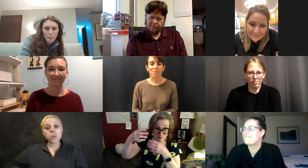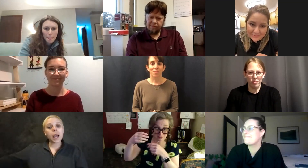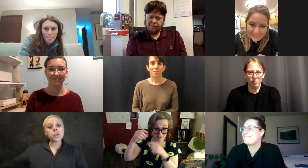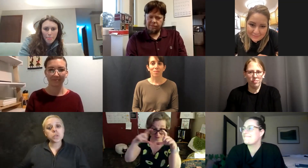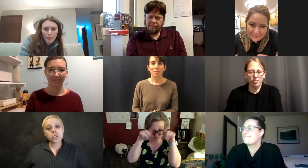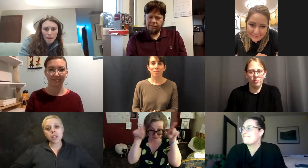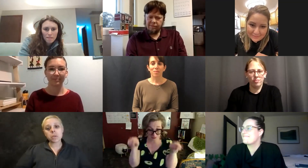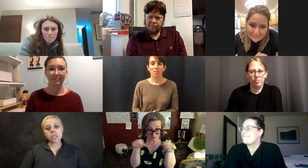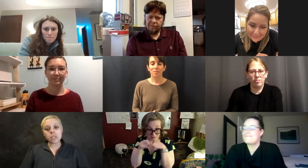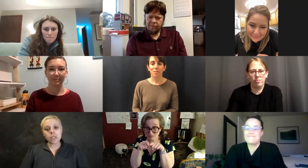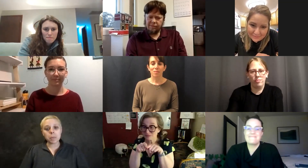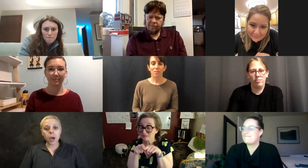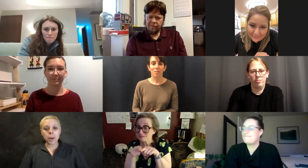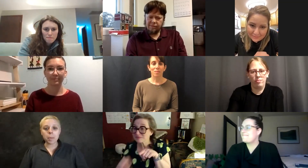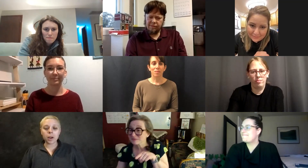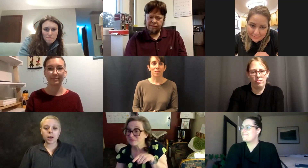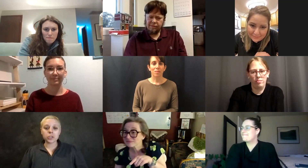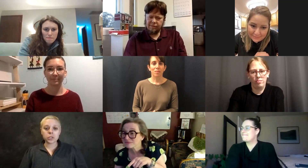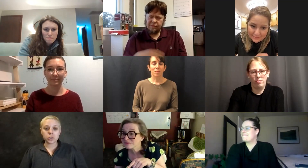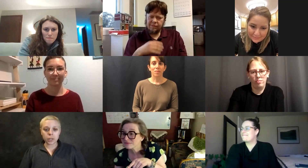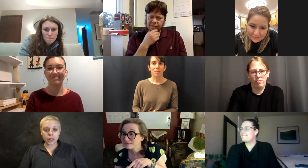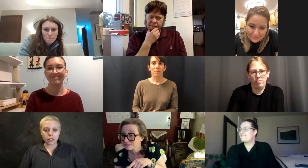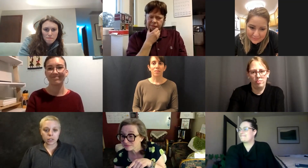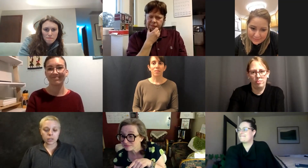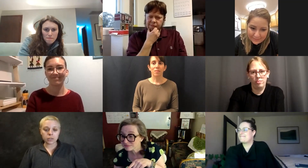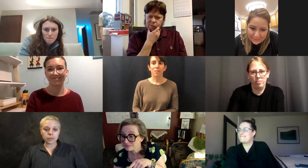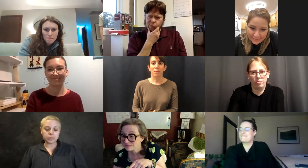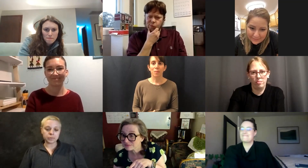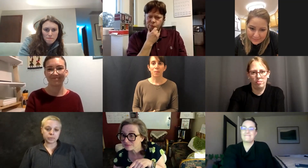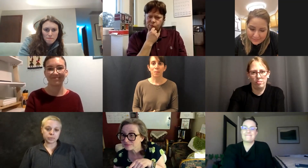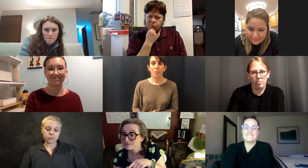Okay, so now you should be able to see it pop up on your screen.